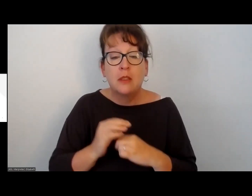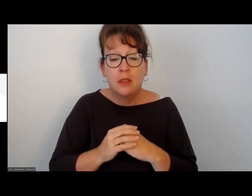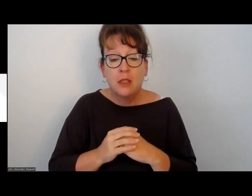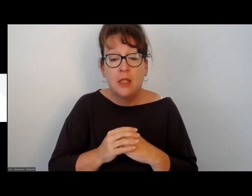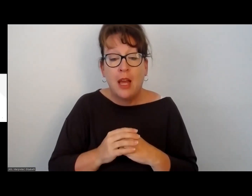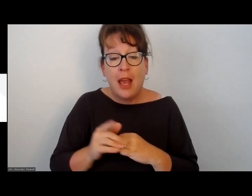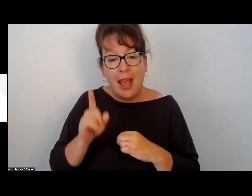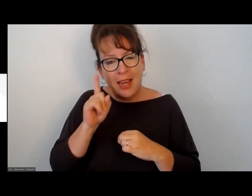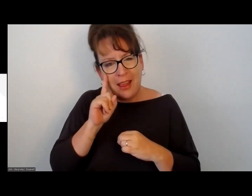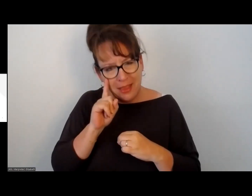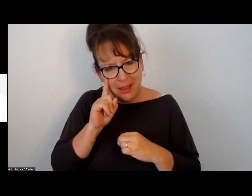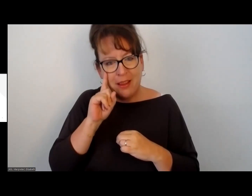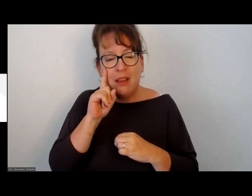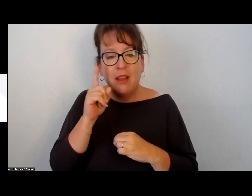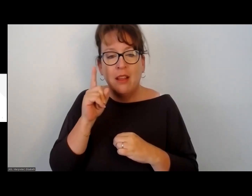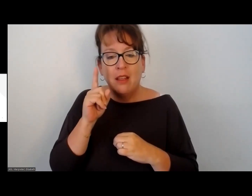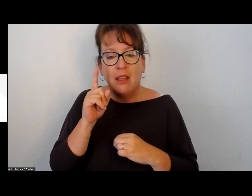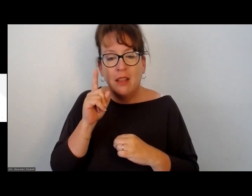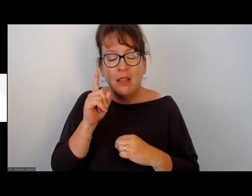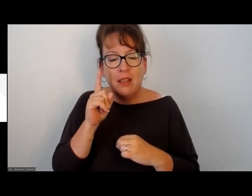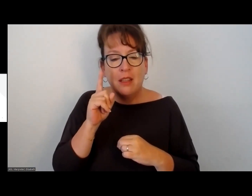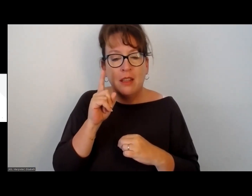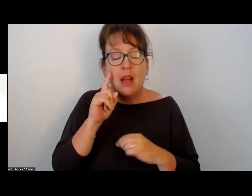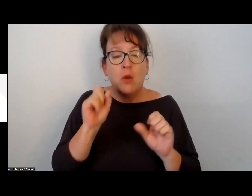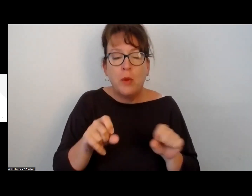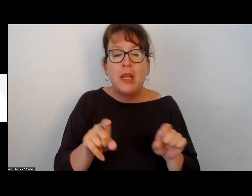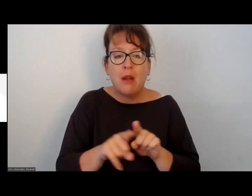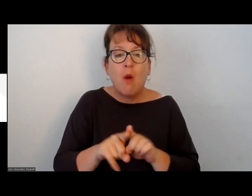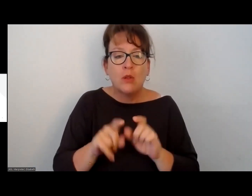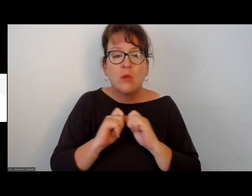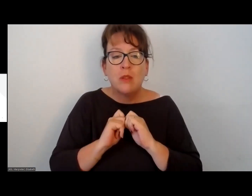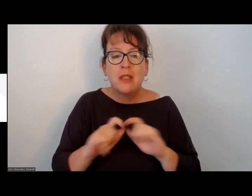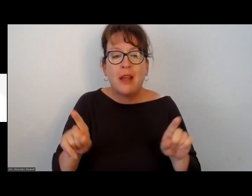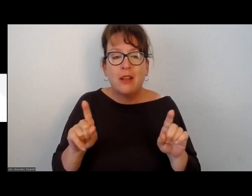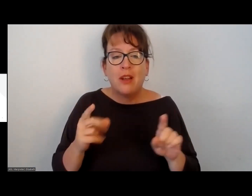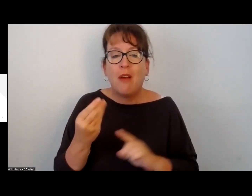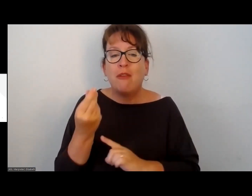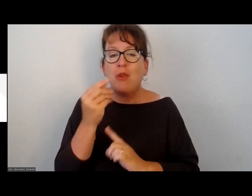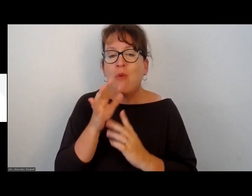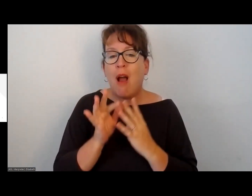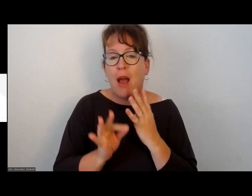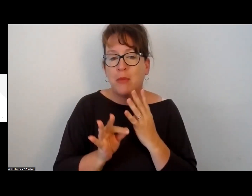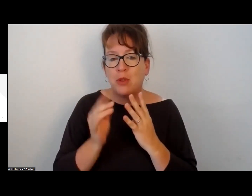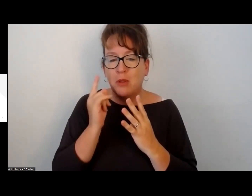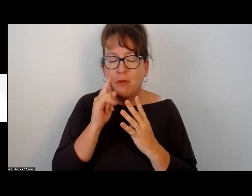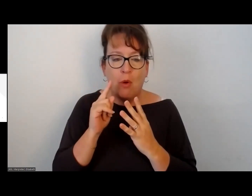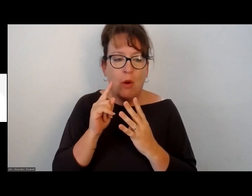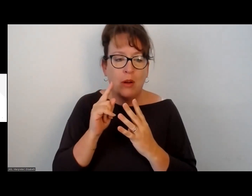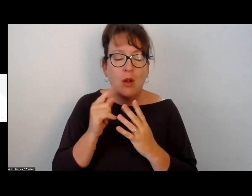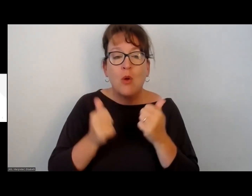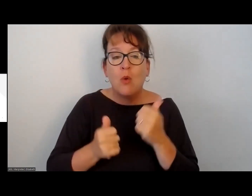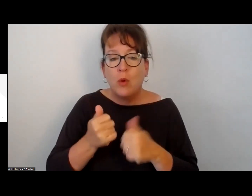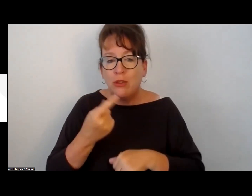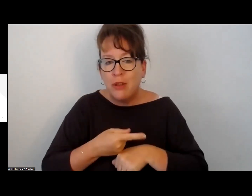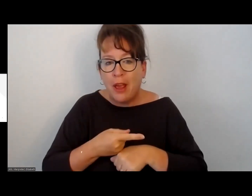I think that and then we can also send a few options for, the first Wednesday of the month or the second